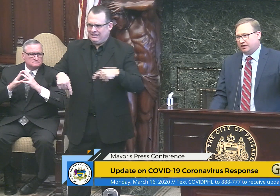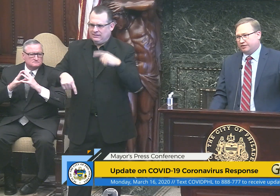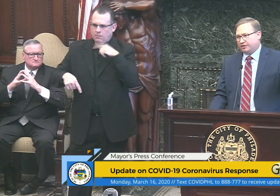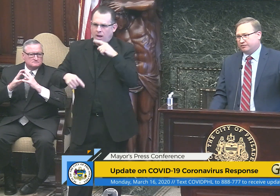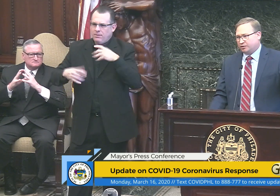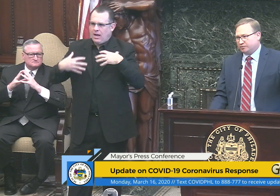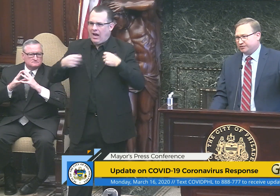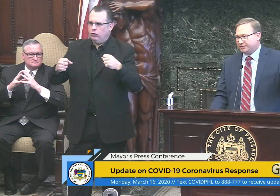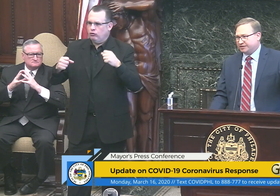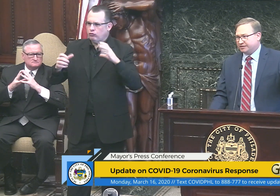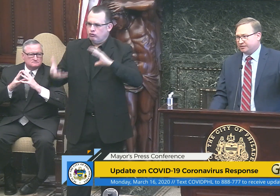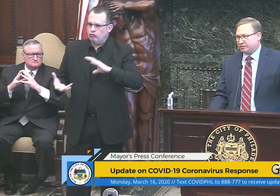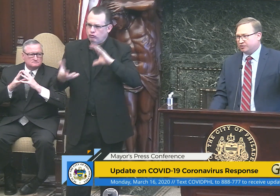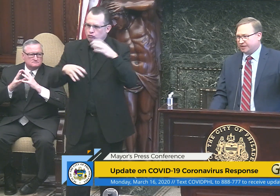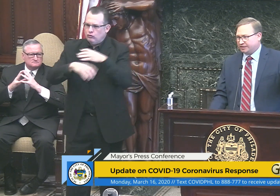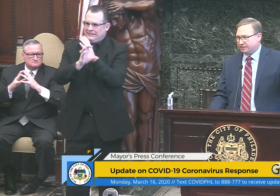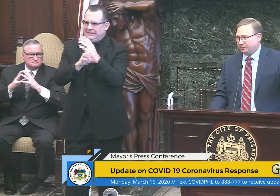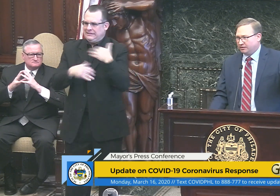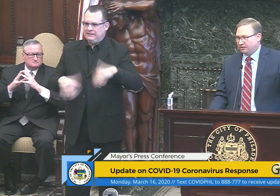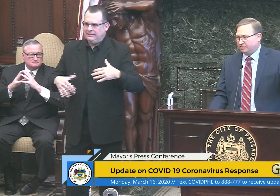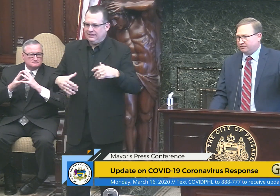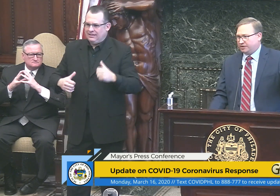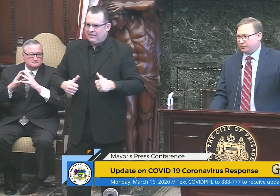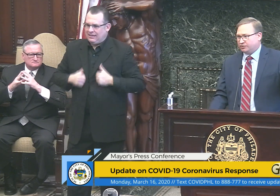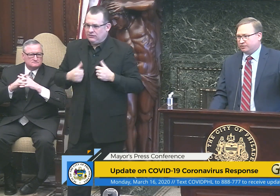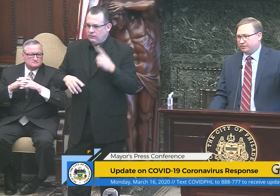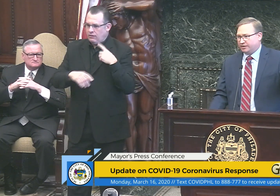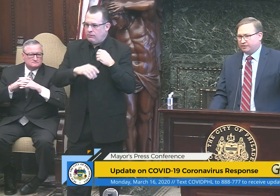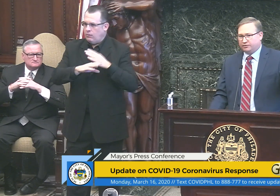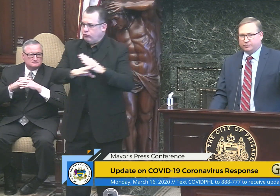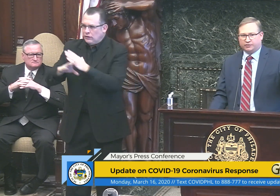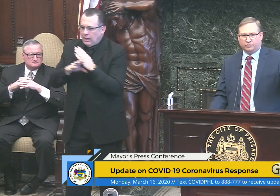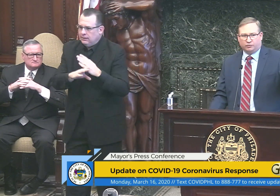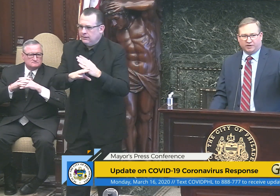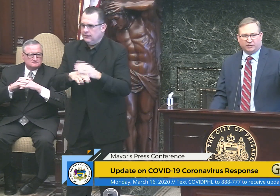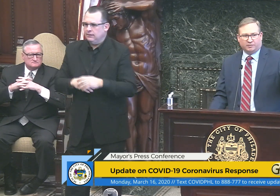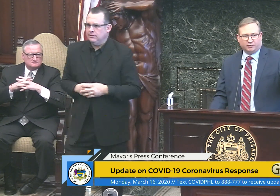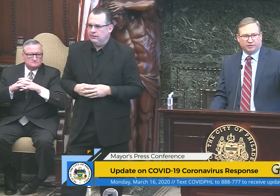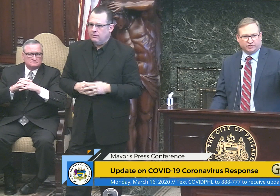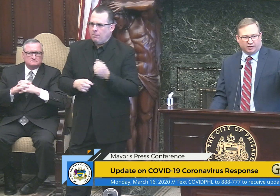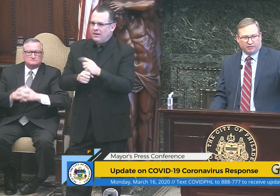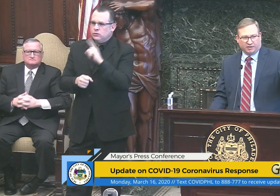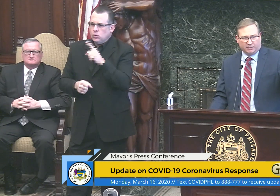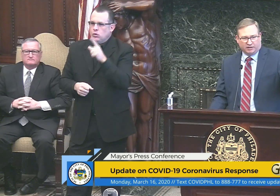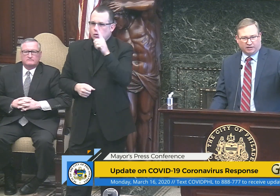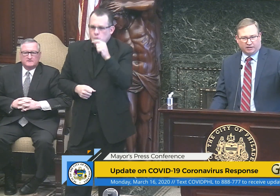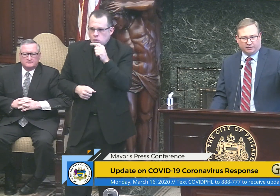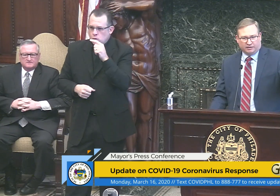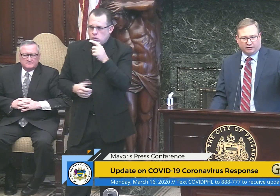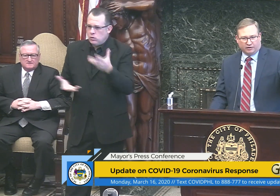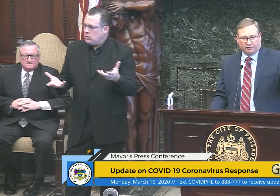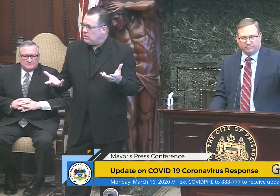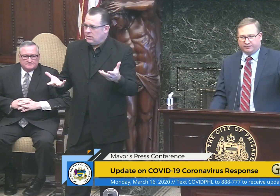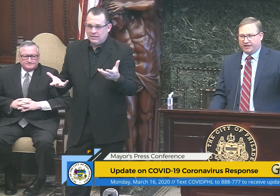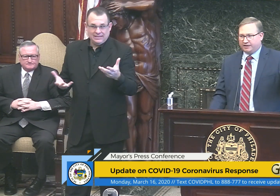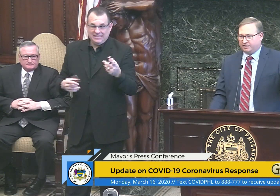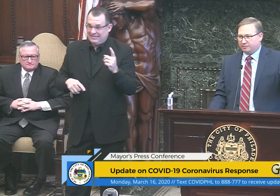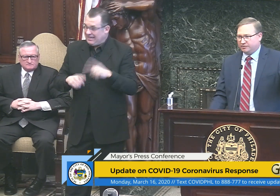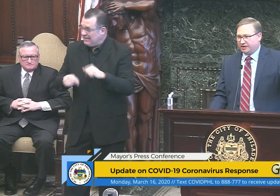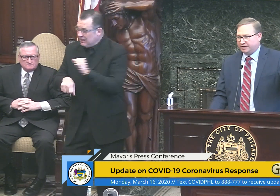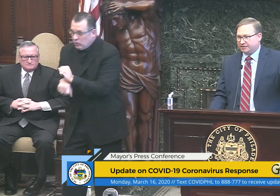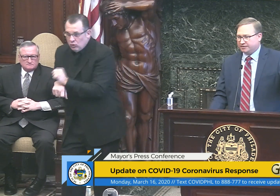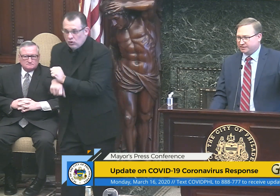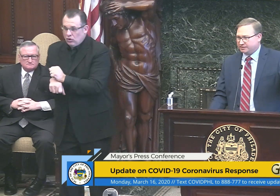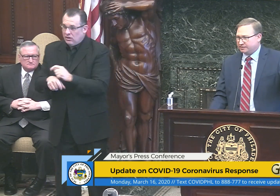sure that our vulnerable citizens are protected, to make sure that those who may not be with a job are fed